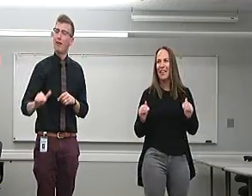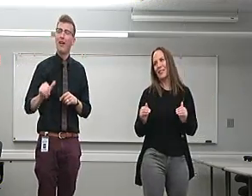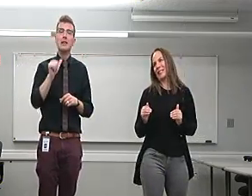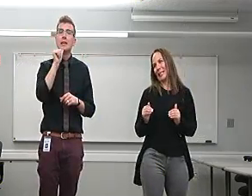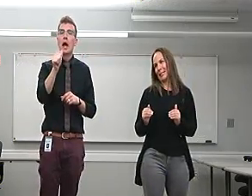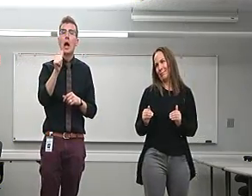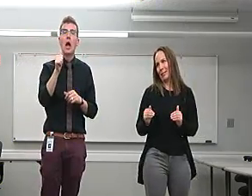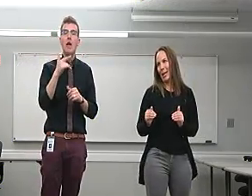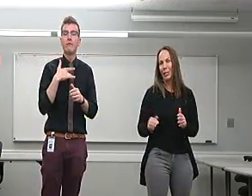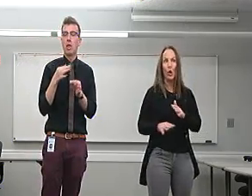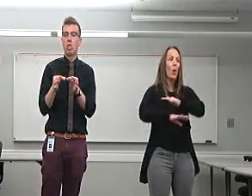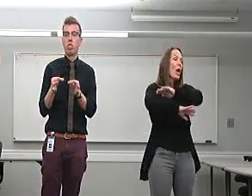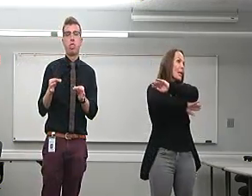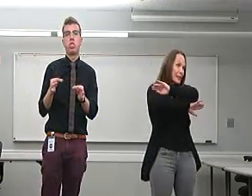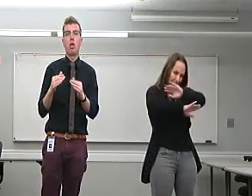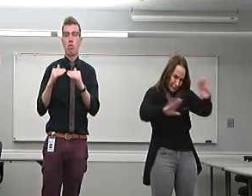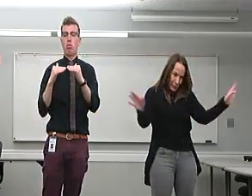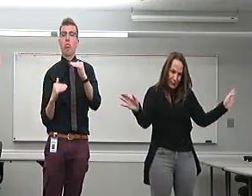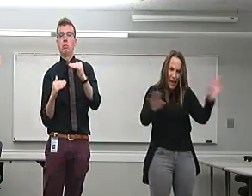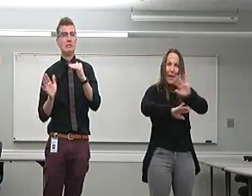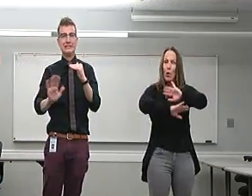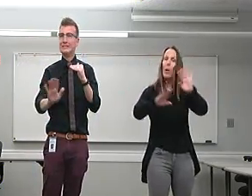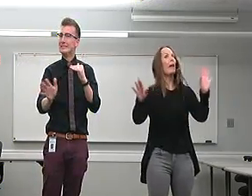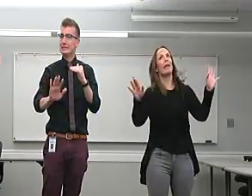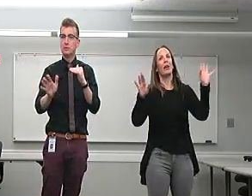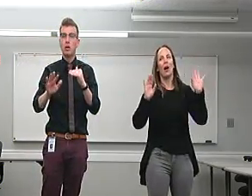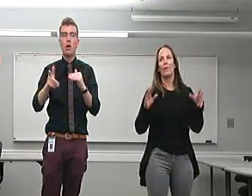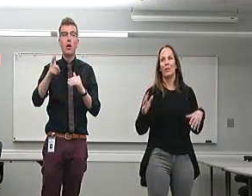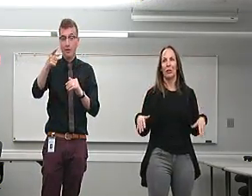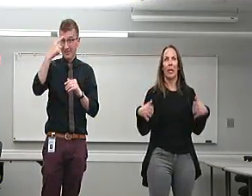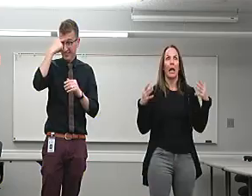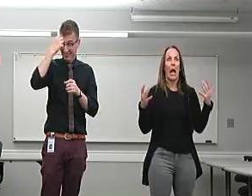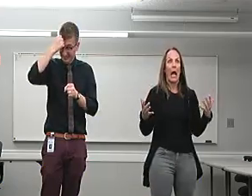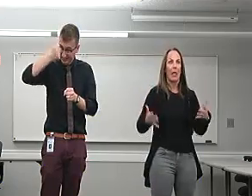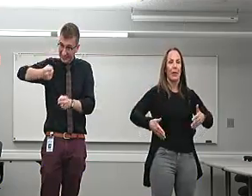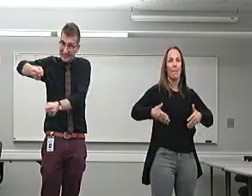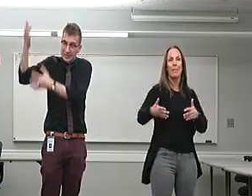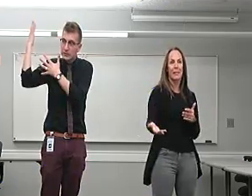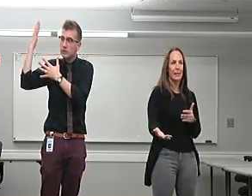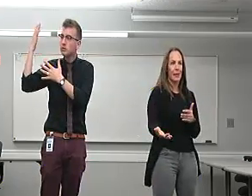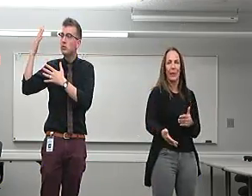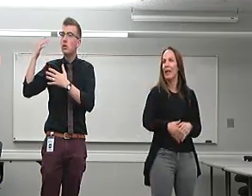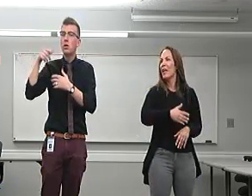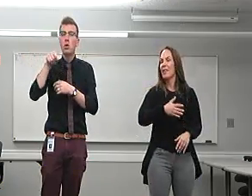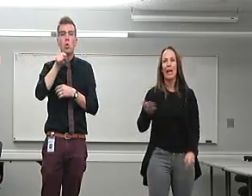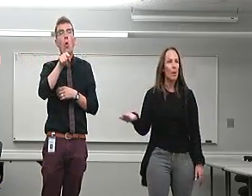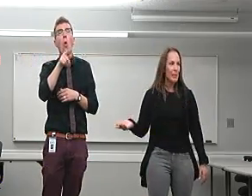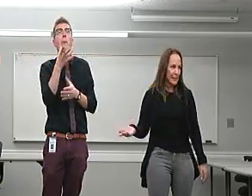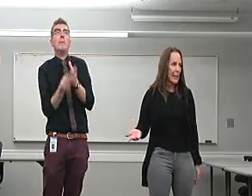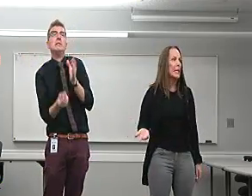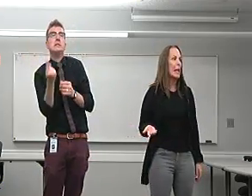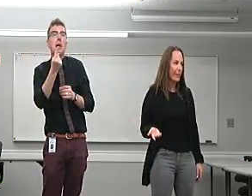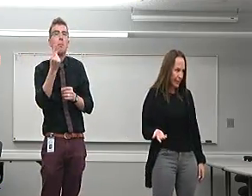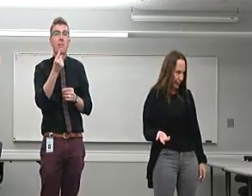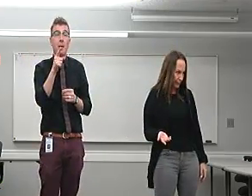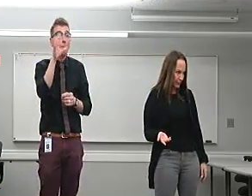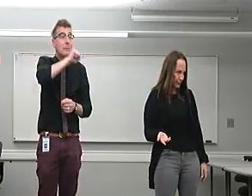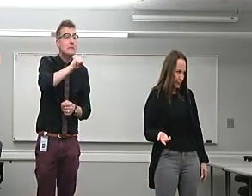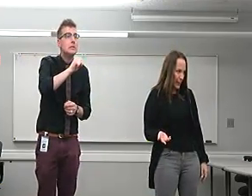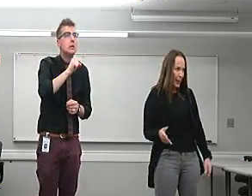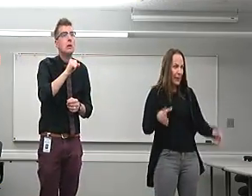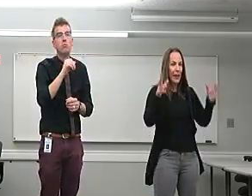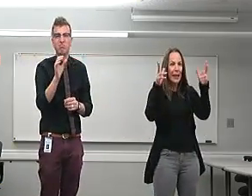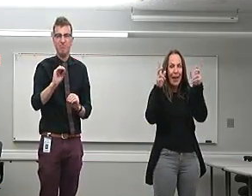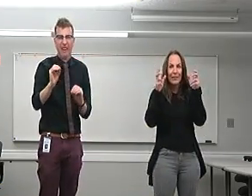Okay, so take away the conversation like, they're missing something. They are missing nothing. They have